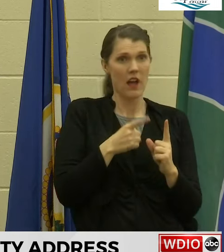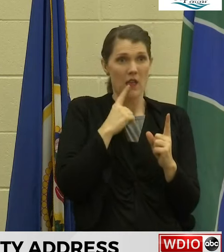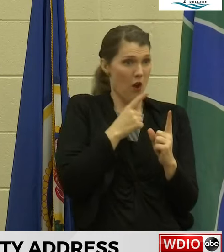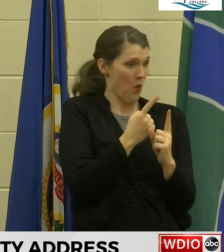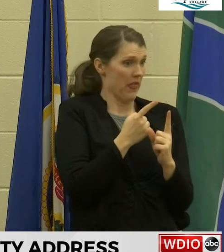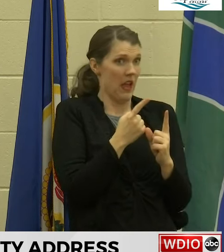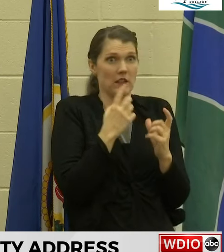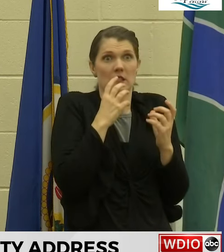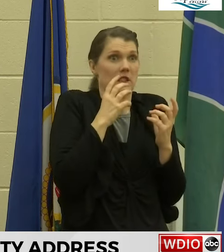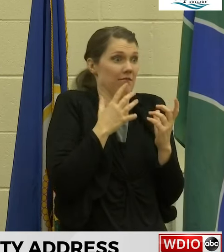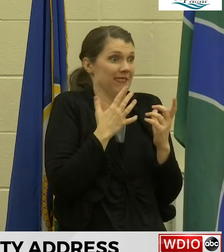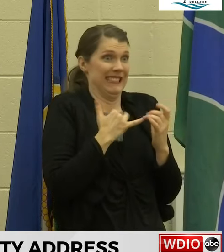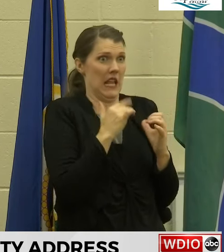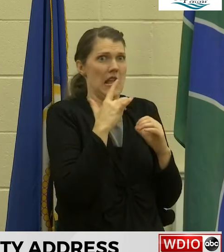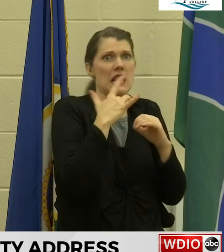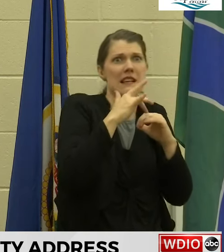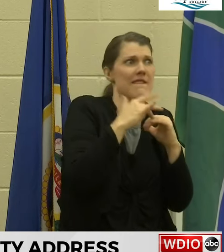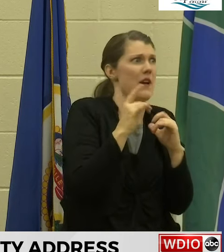unfilled.